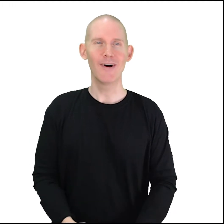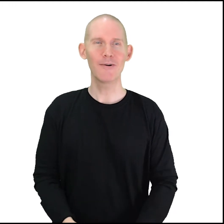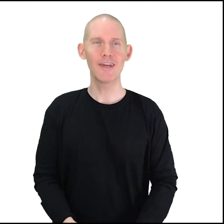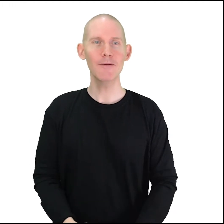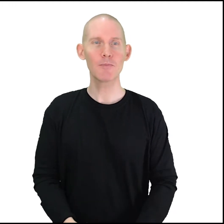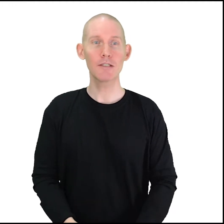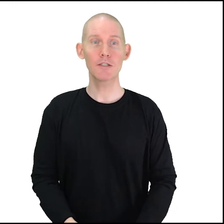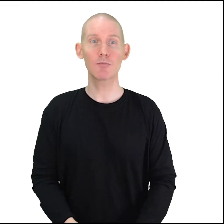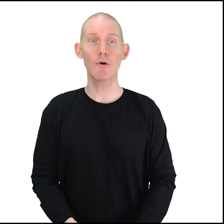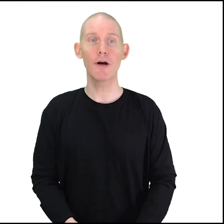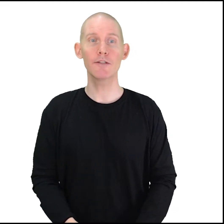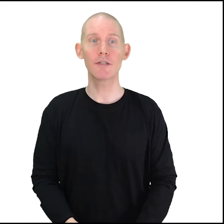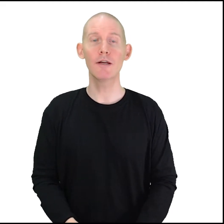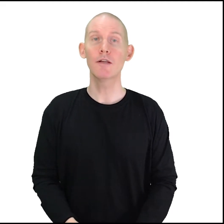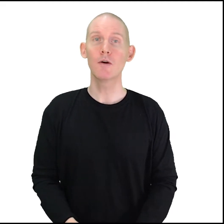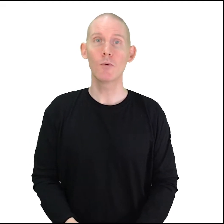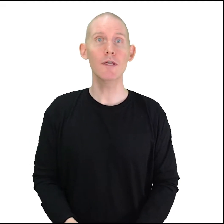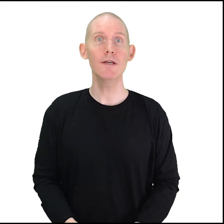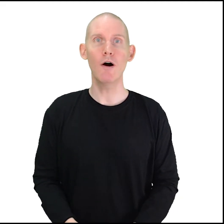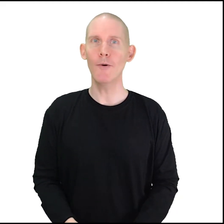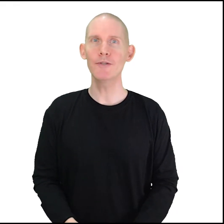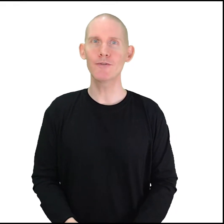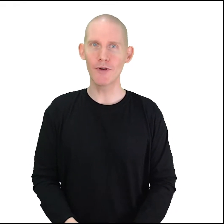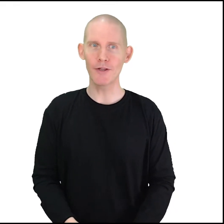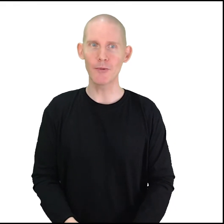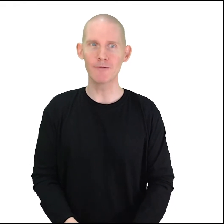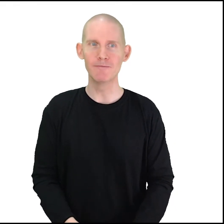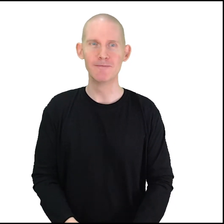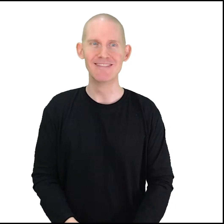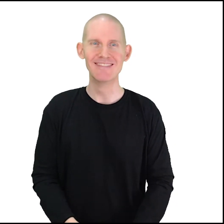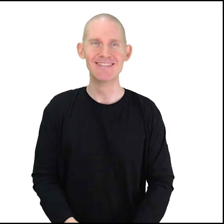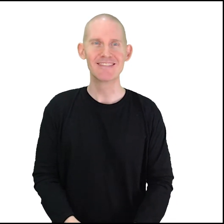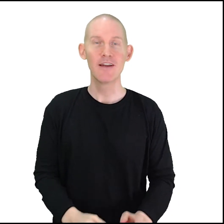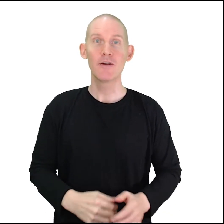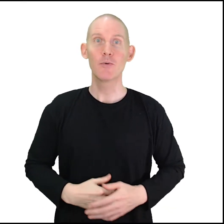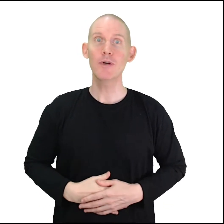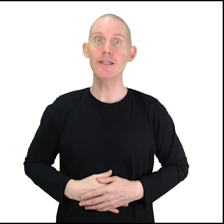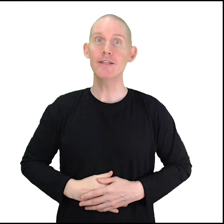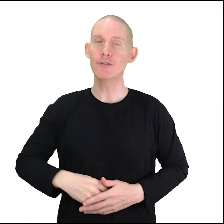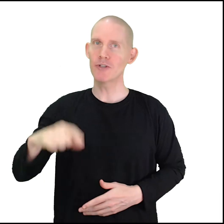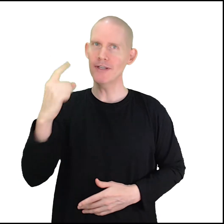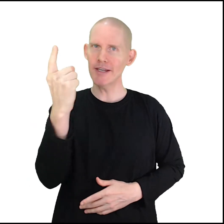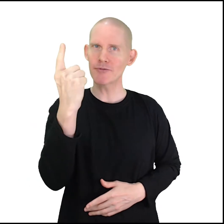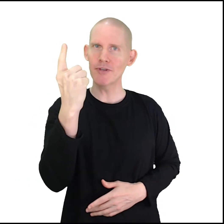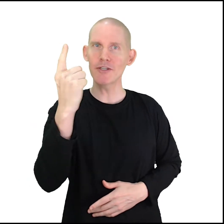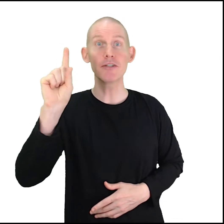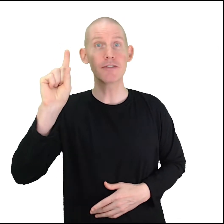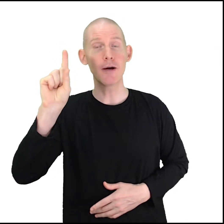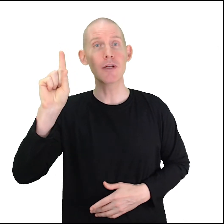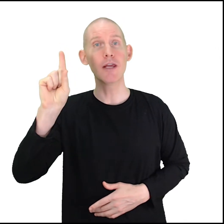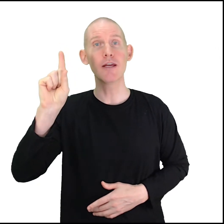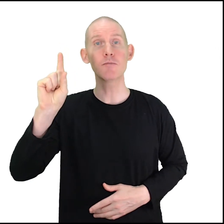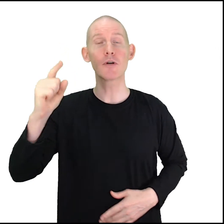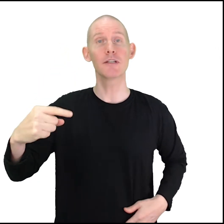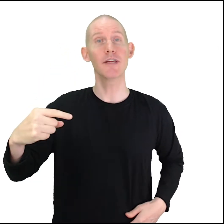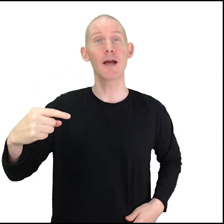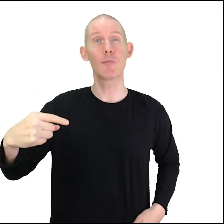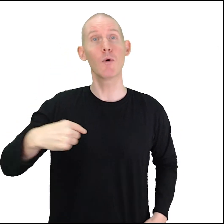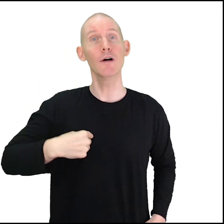Okay, let's explore how to sign we always available. We, use your index finger, your dominant hand. We're going to tap once